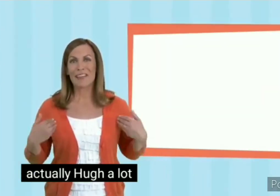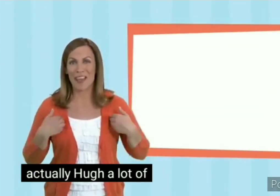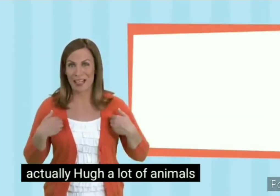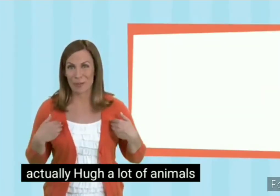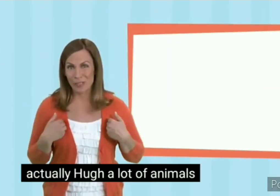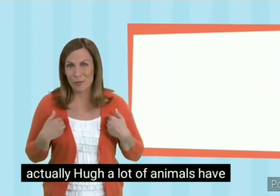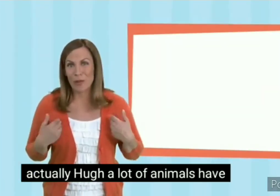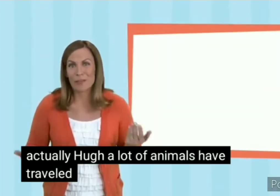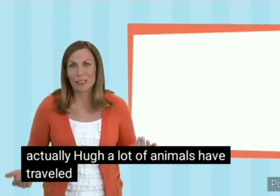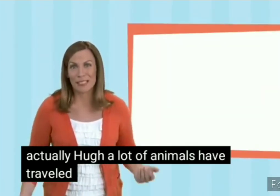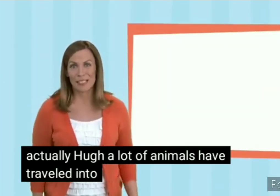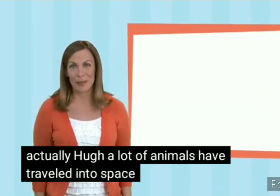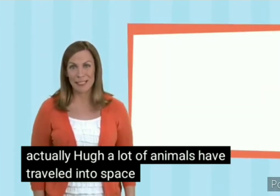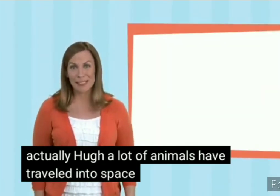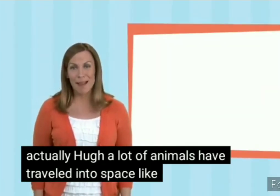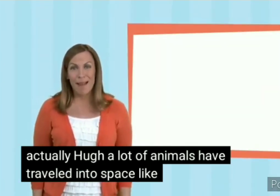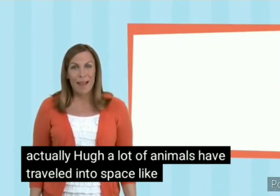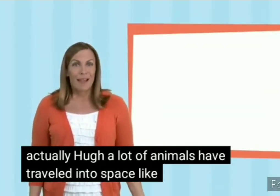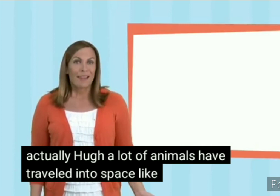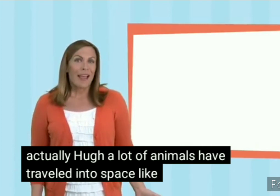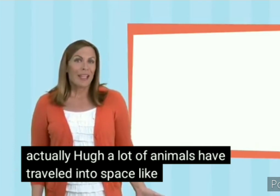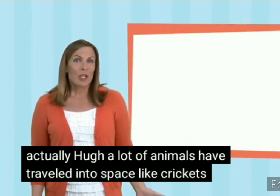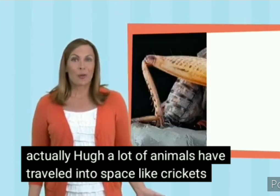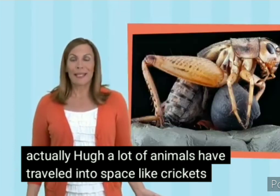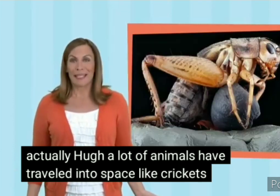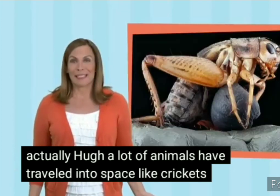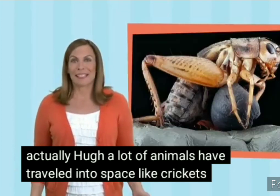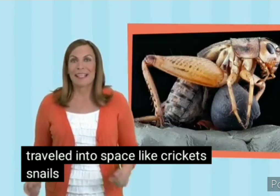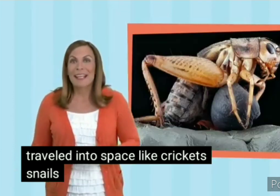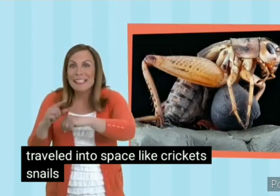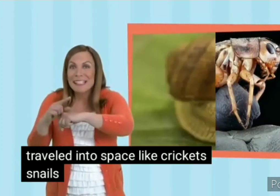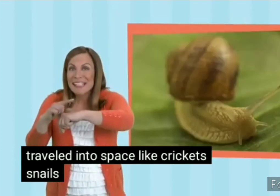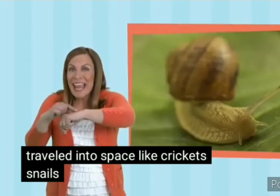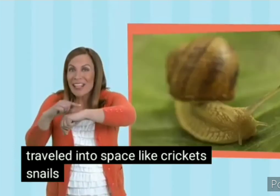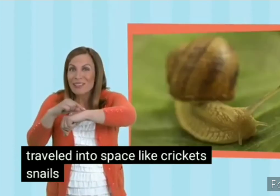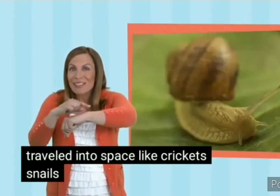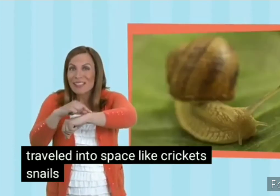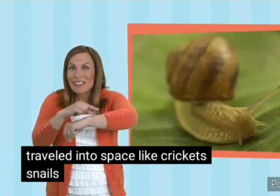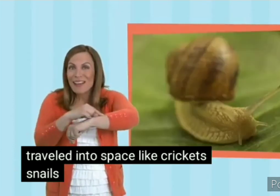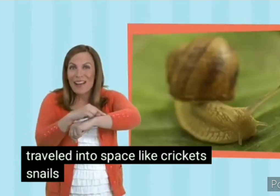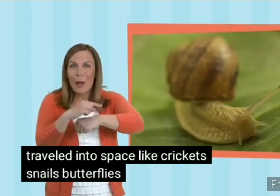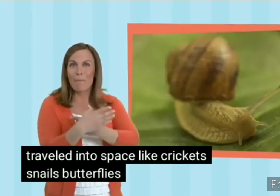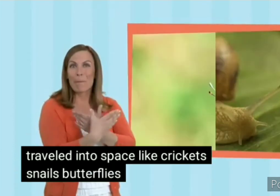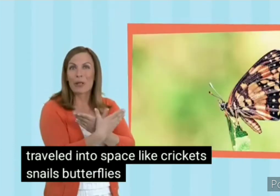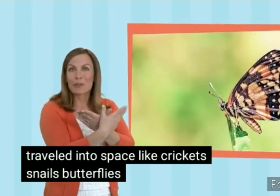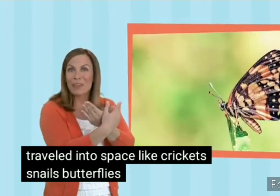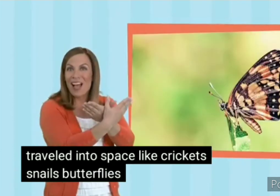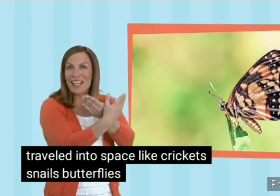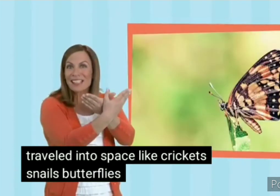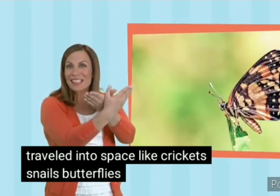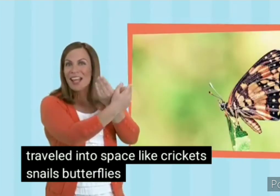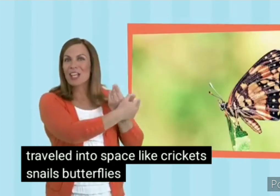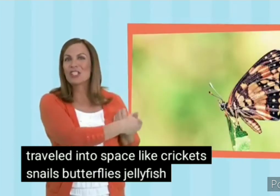Have traveled into space, like crickets, snails, butterflies,